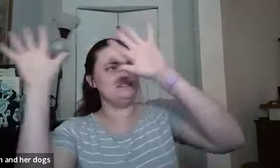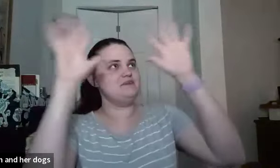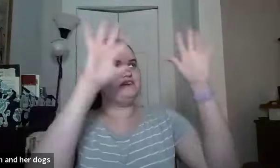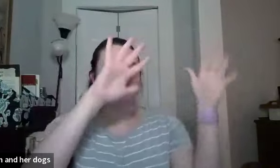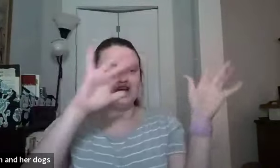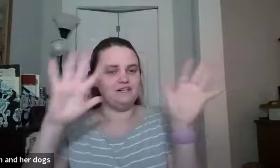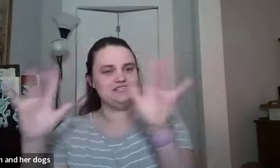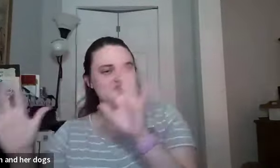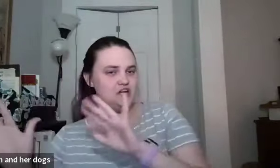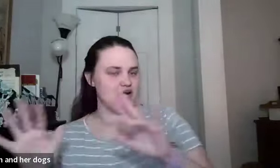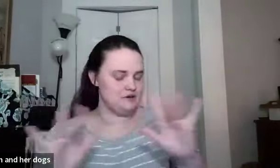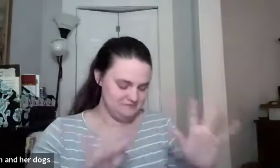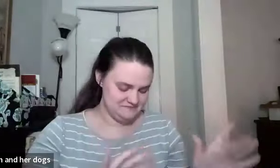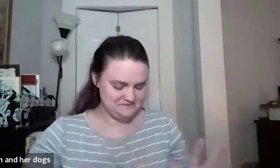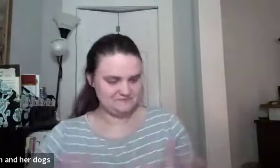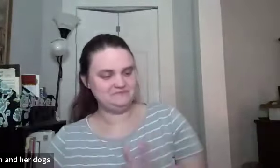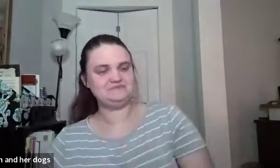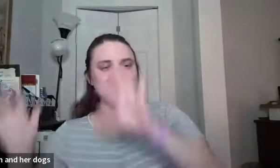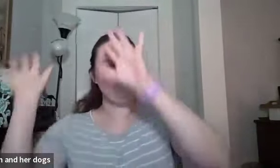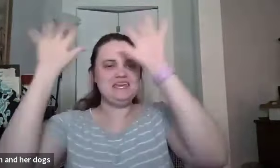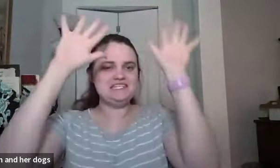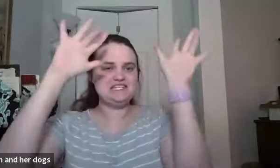time I think of snow, I just think of Chicago. Snow.